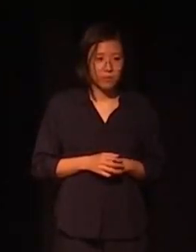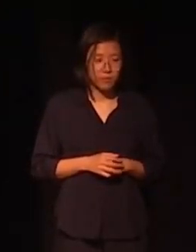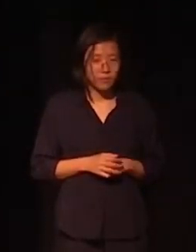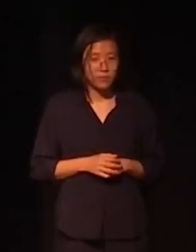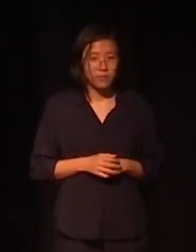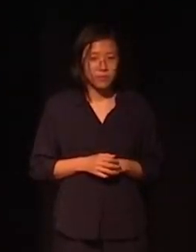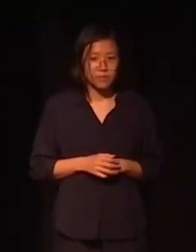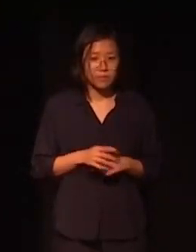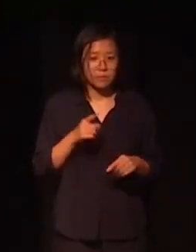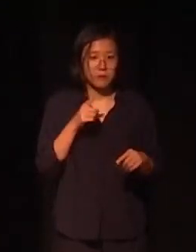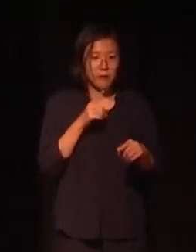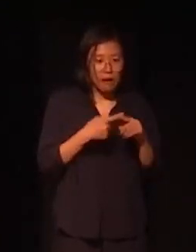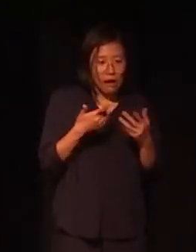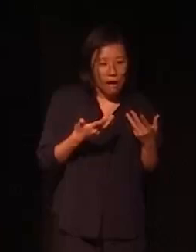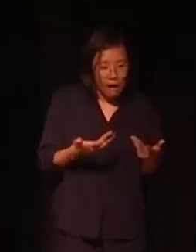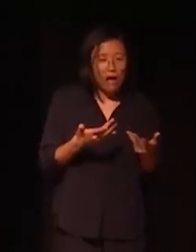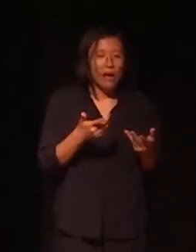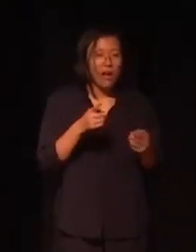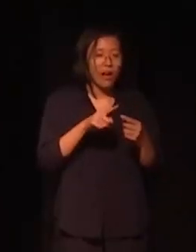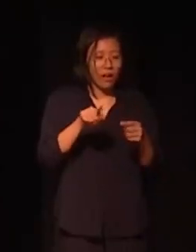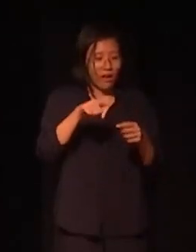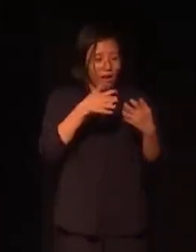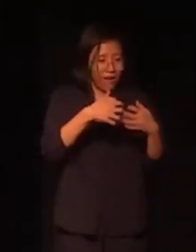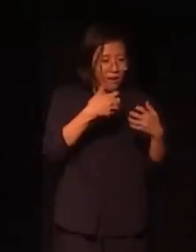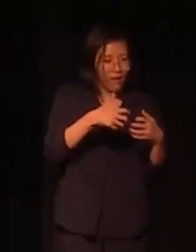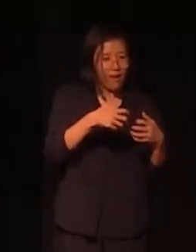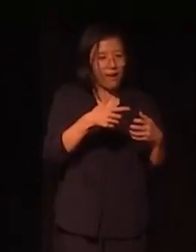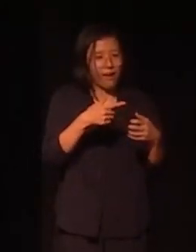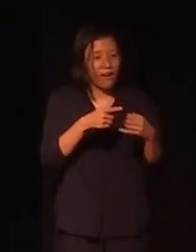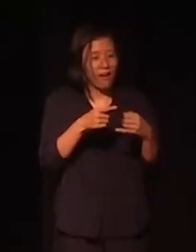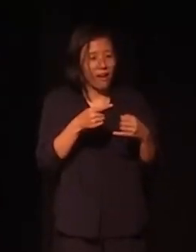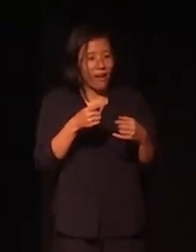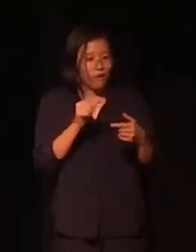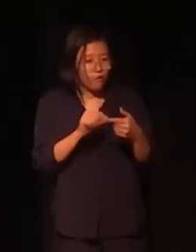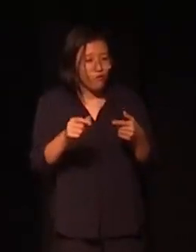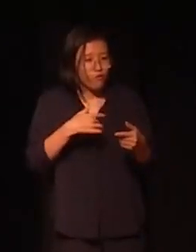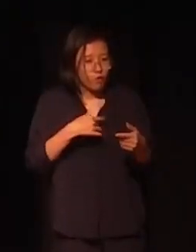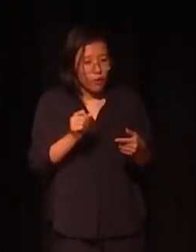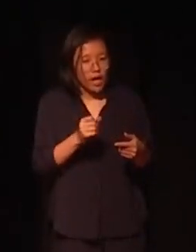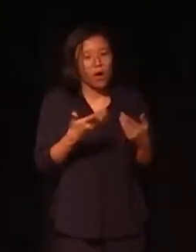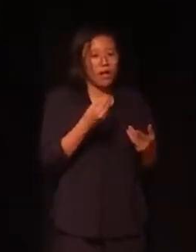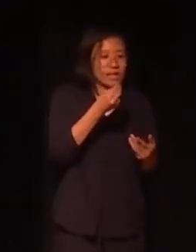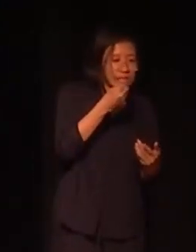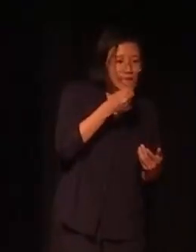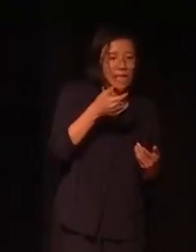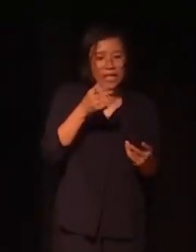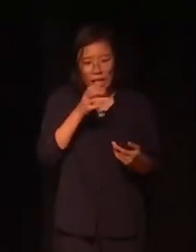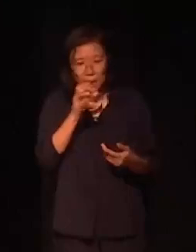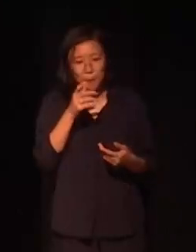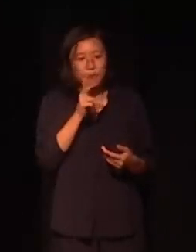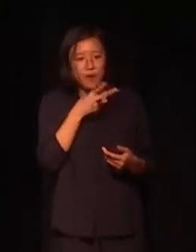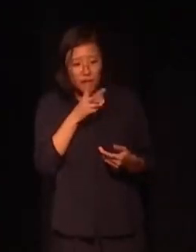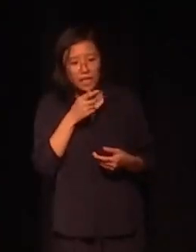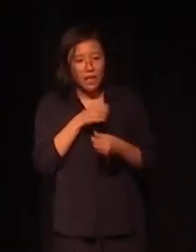this TransRecipe is a food and drink translation system, which is divided into 4 parts: